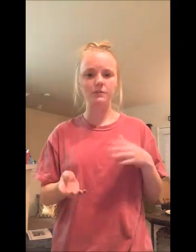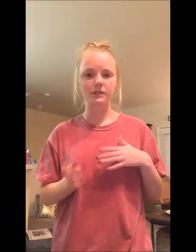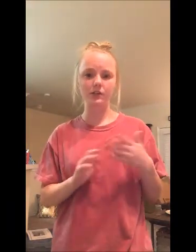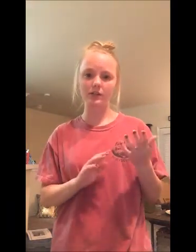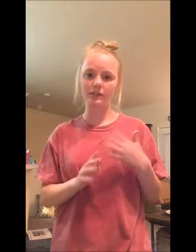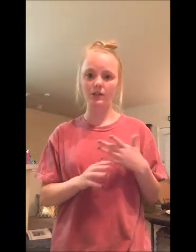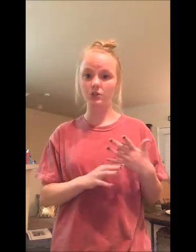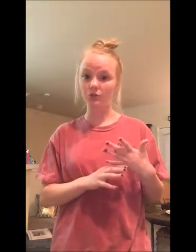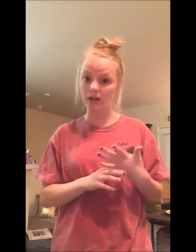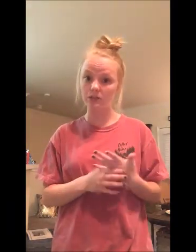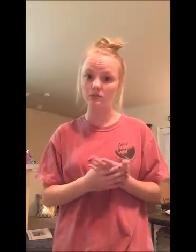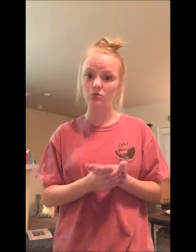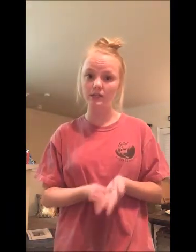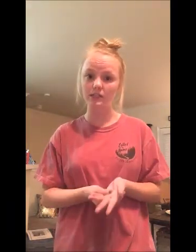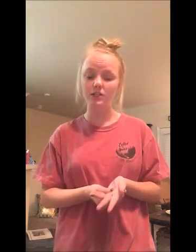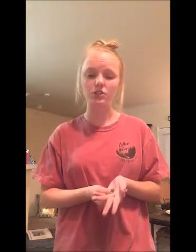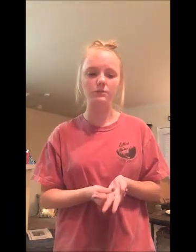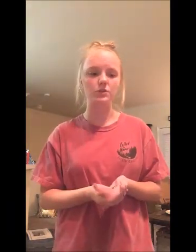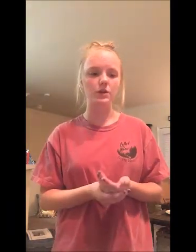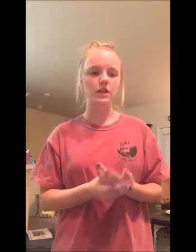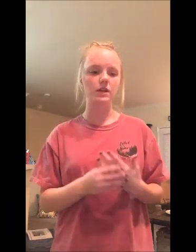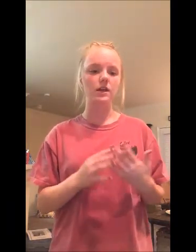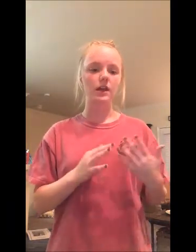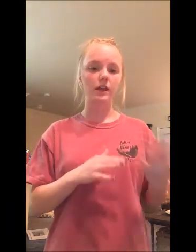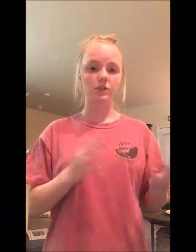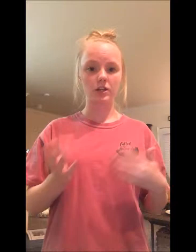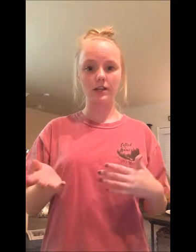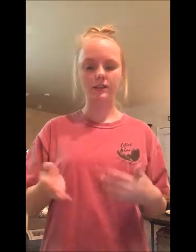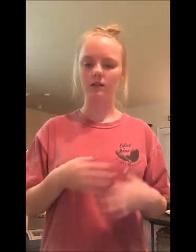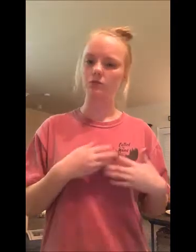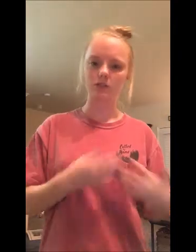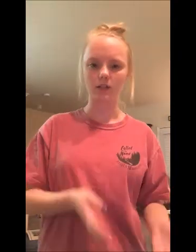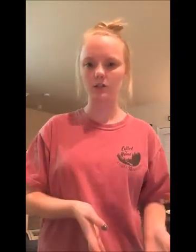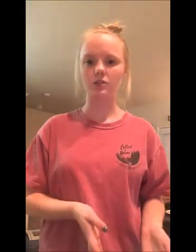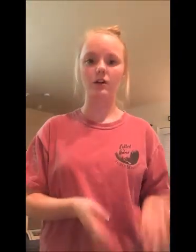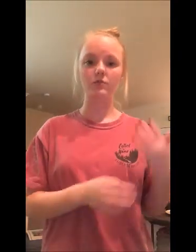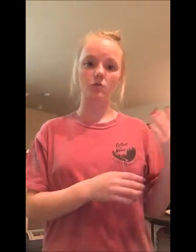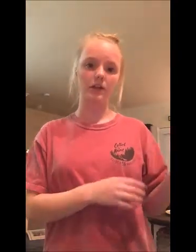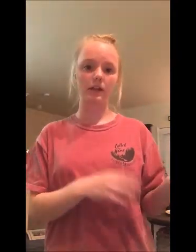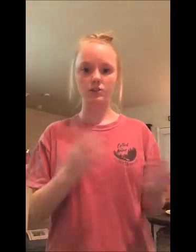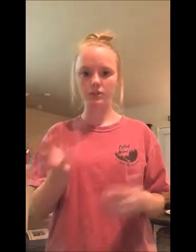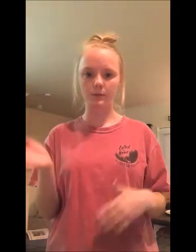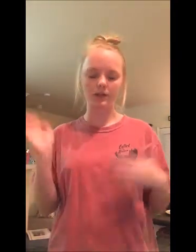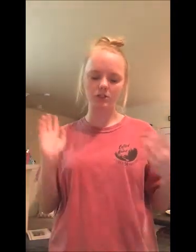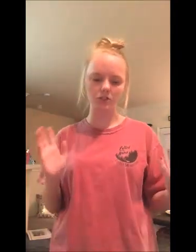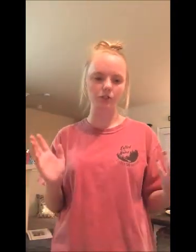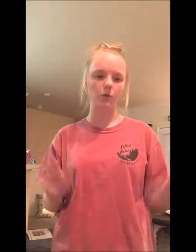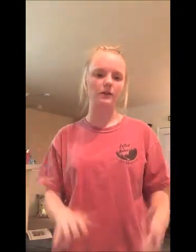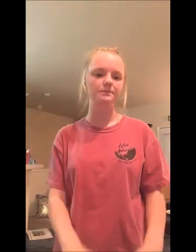because there isn't a direct translation between English and ASL, just like there's not for English and Spanish and so on.